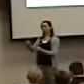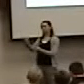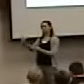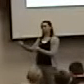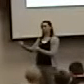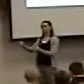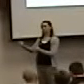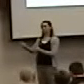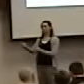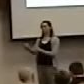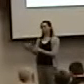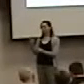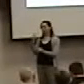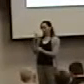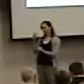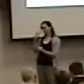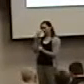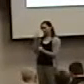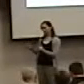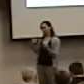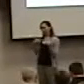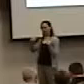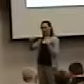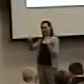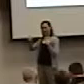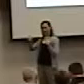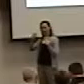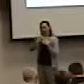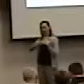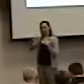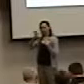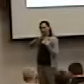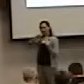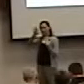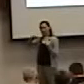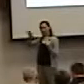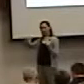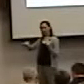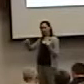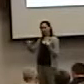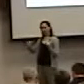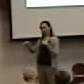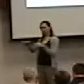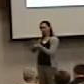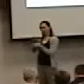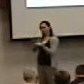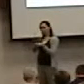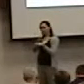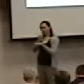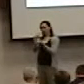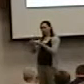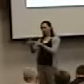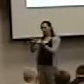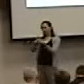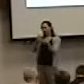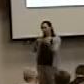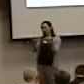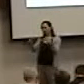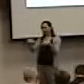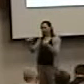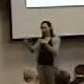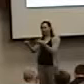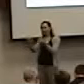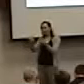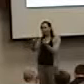know there that he had 10 camels loaded with various and sundry things which would be considered worthy